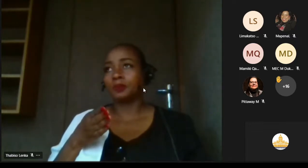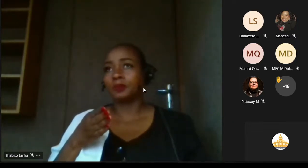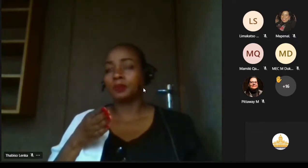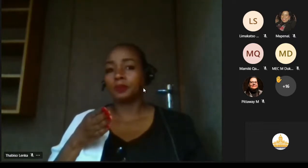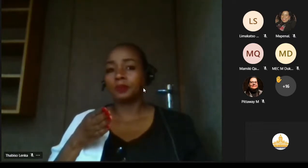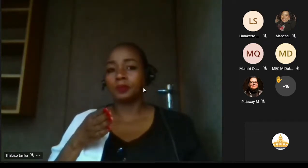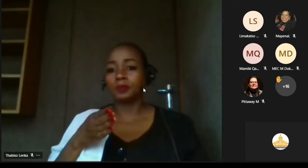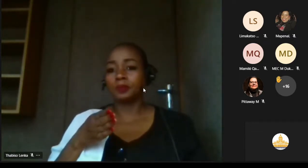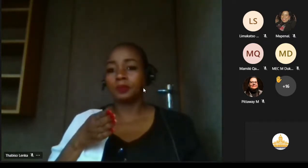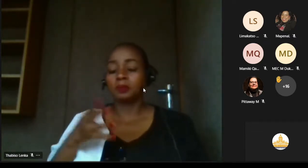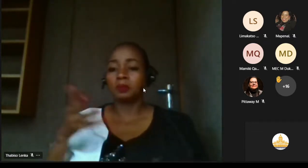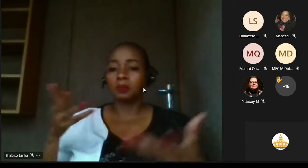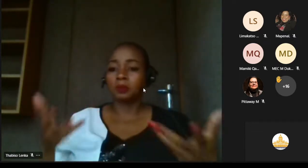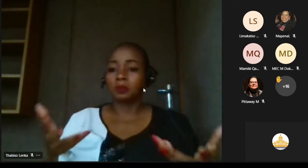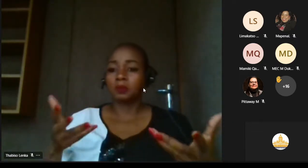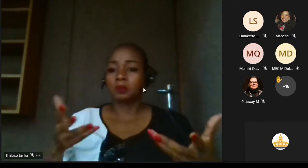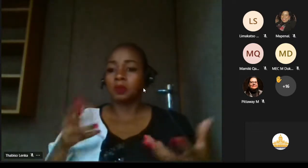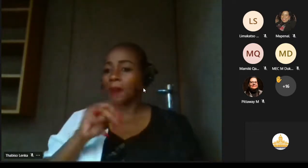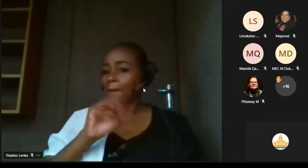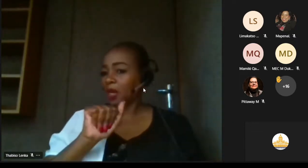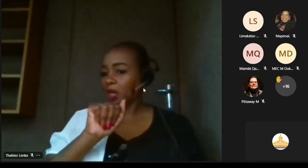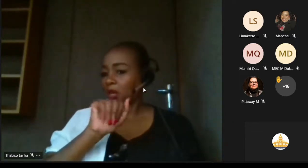Honourable Majak, you said I must pass, no?